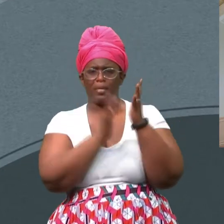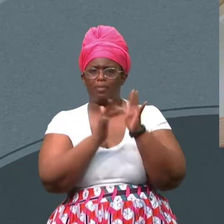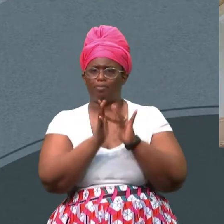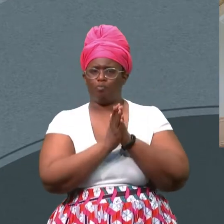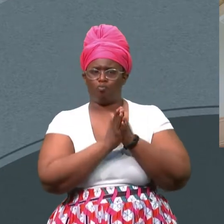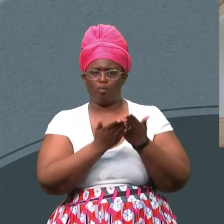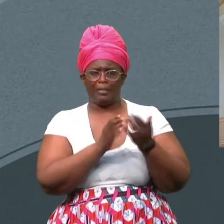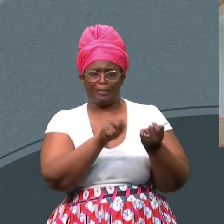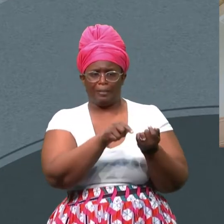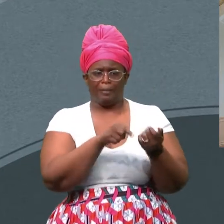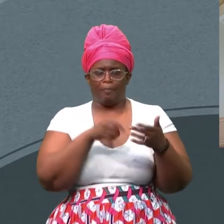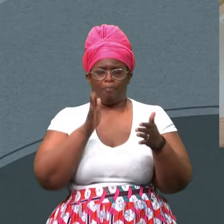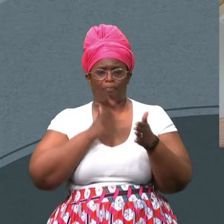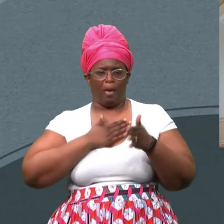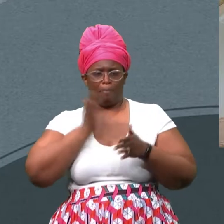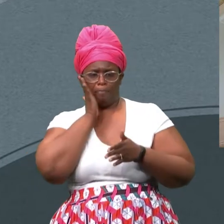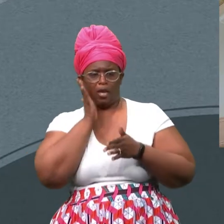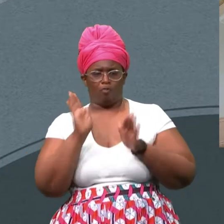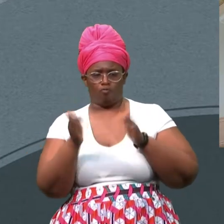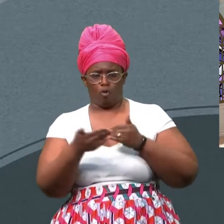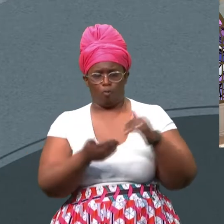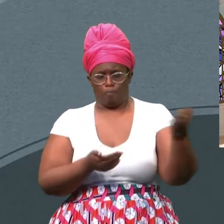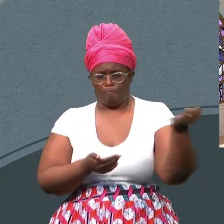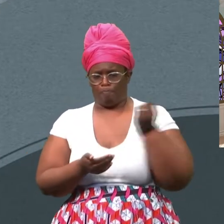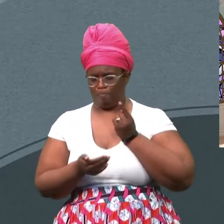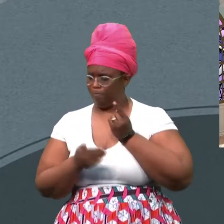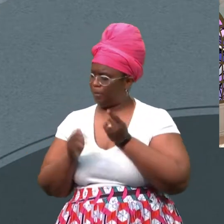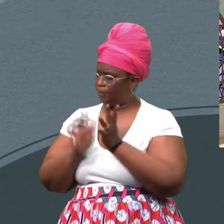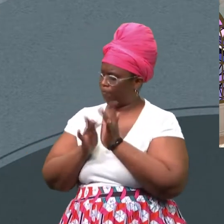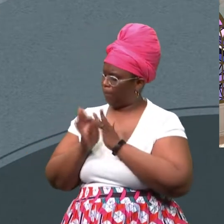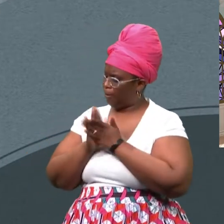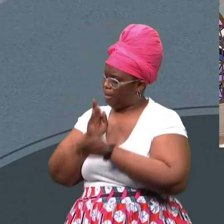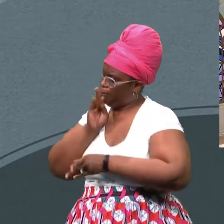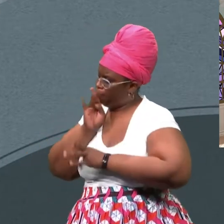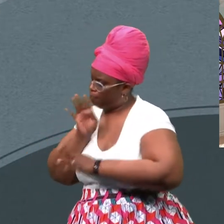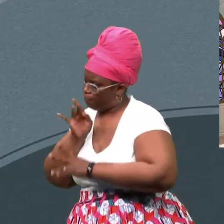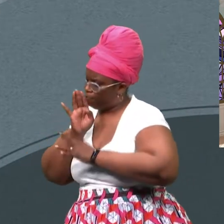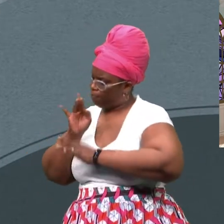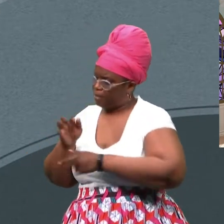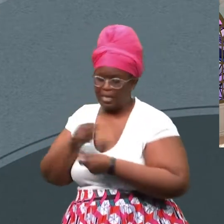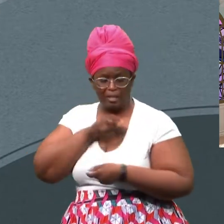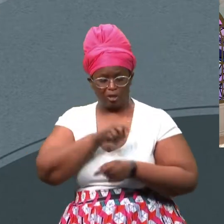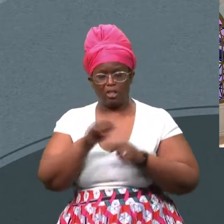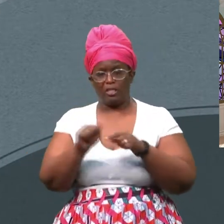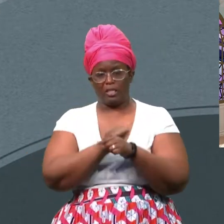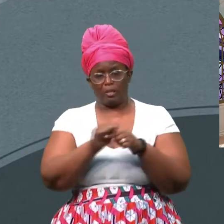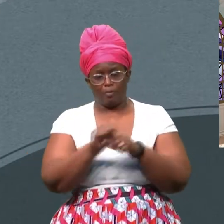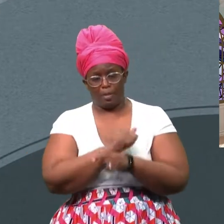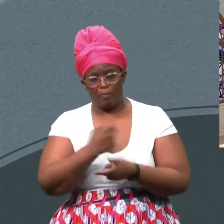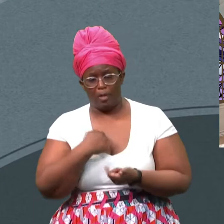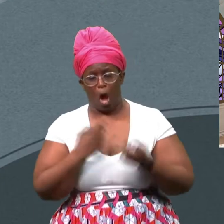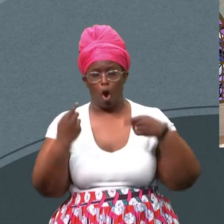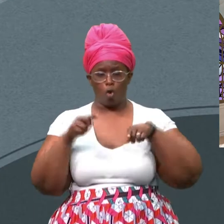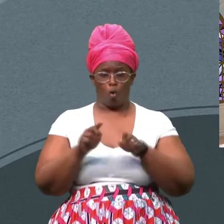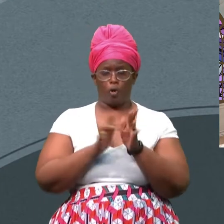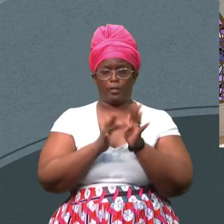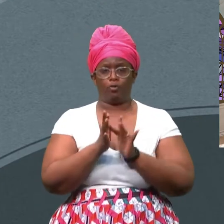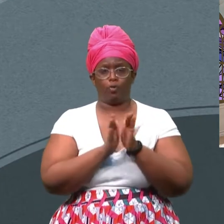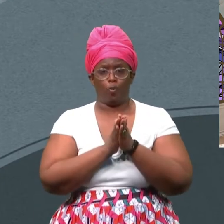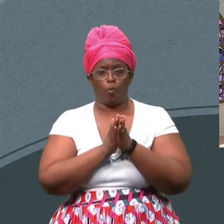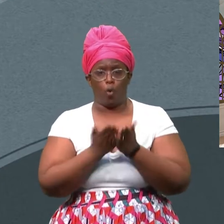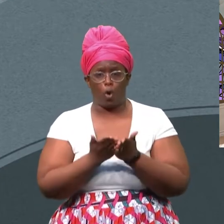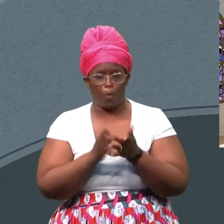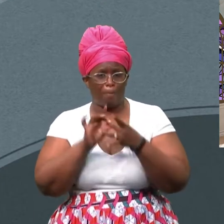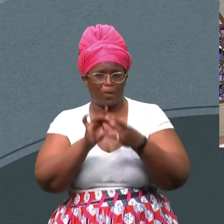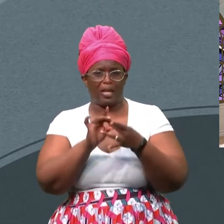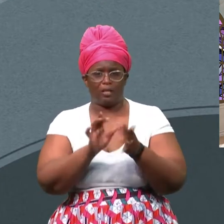my bedroom and spoke the word over me, a mama that disciplined me based on the word? Come on, is there anybody that can celebrate